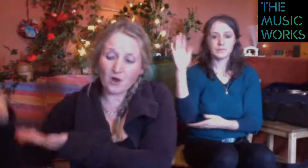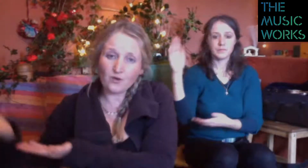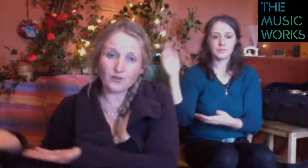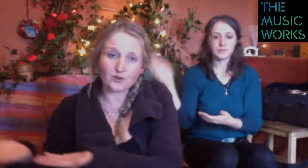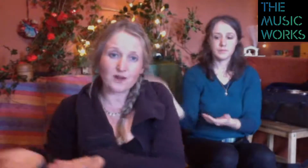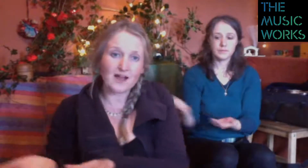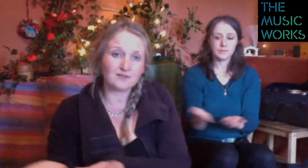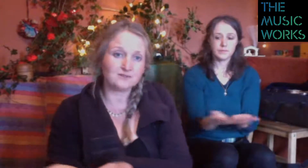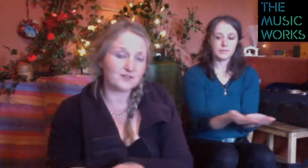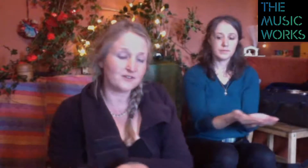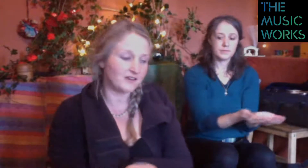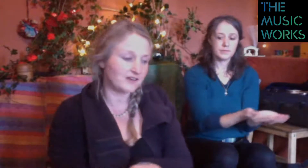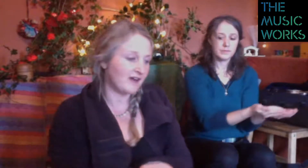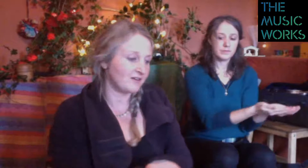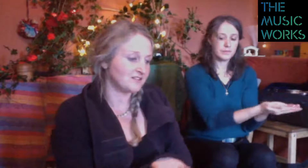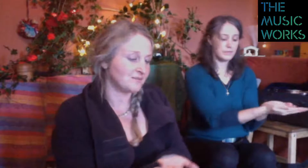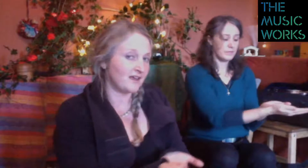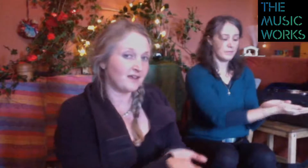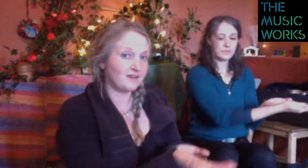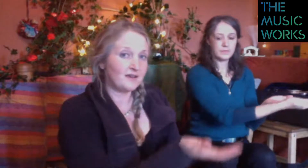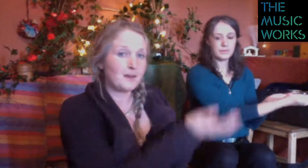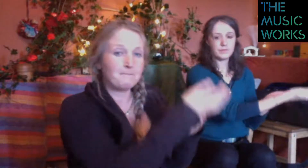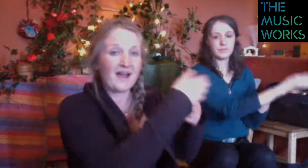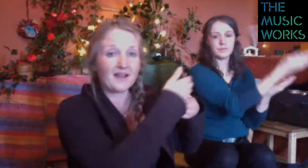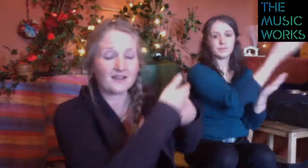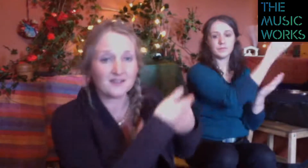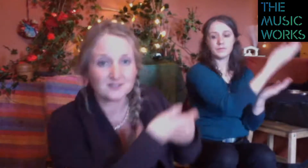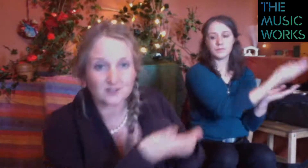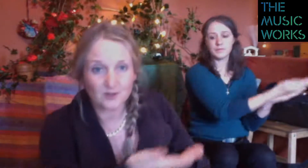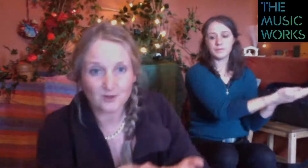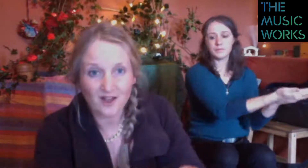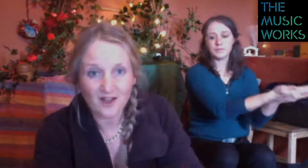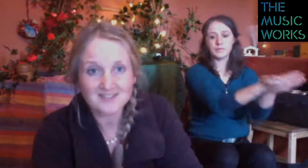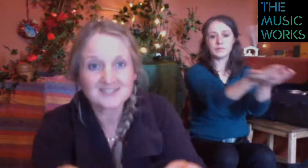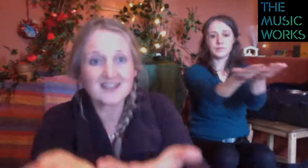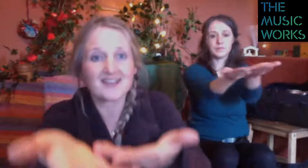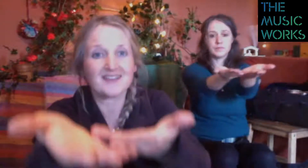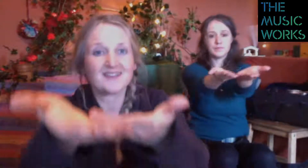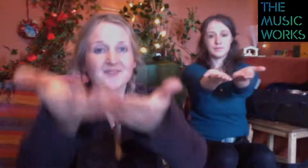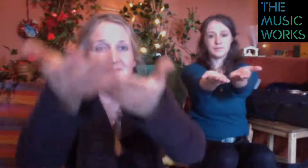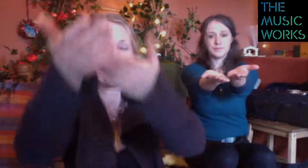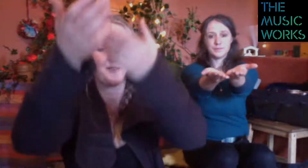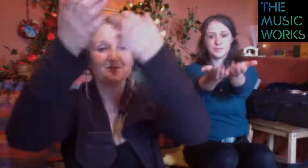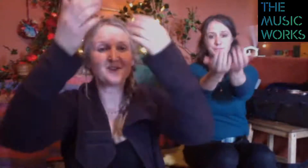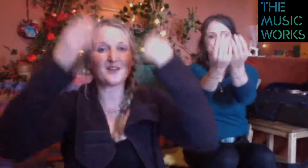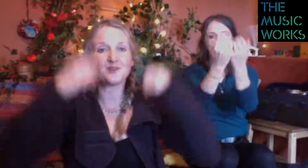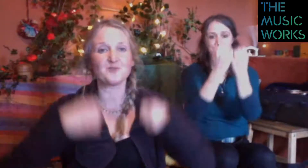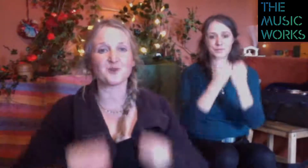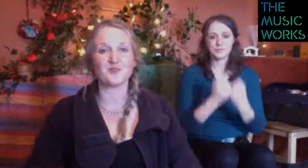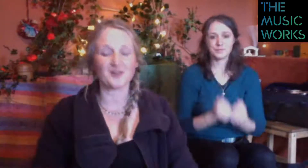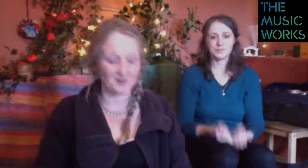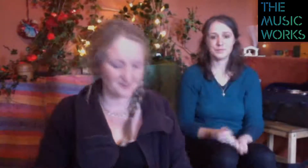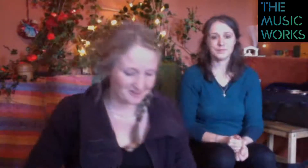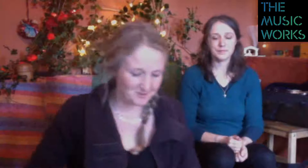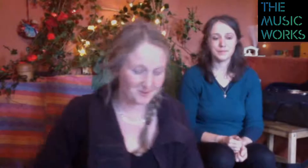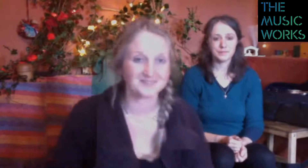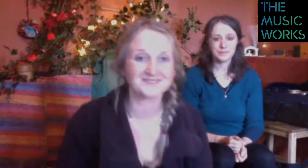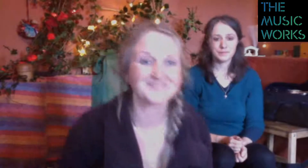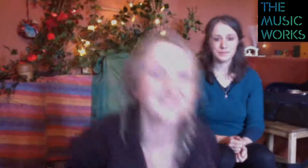the ground that carries me, back to the sea. Lee, you've got a video for this one. Well, for